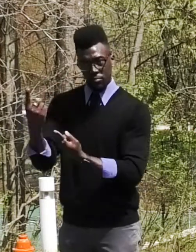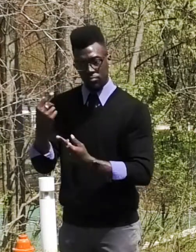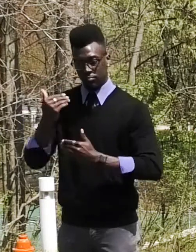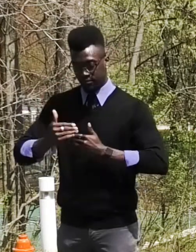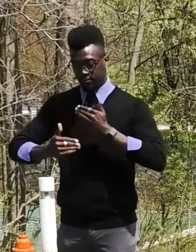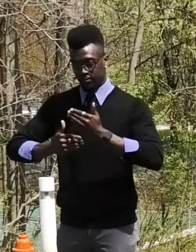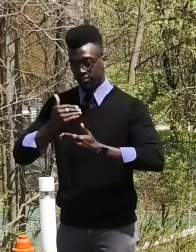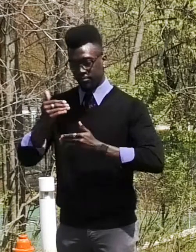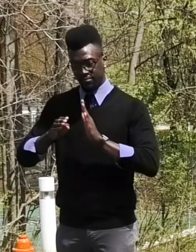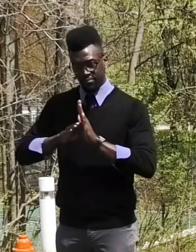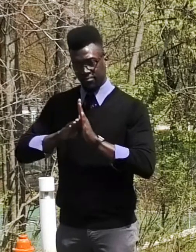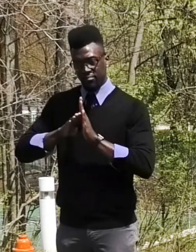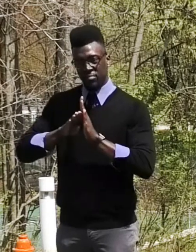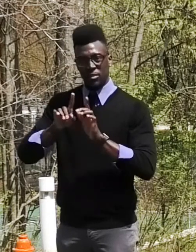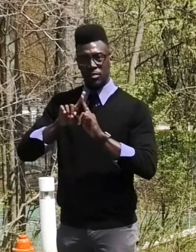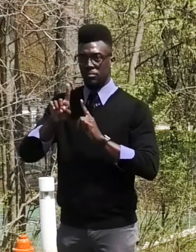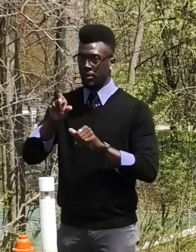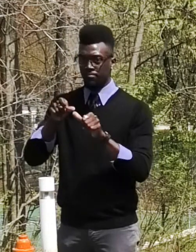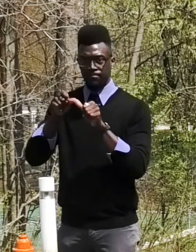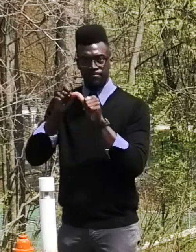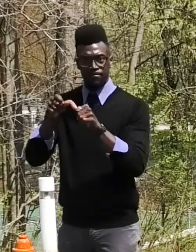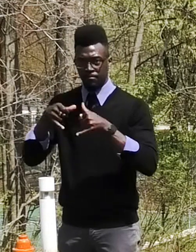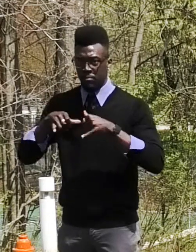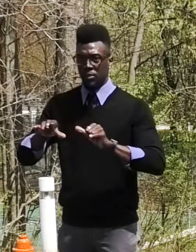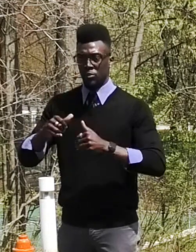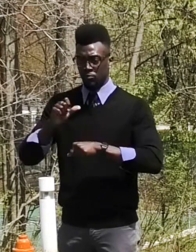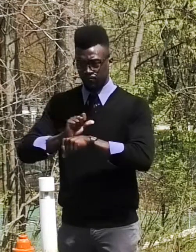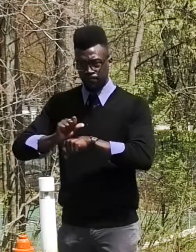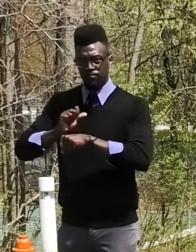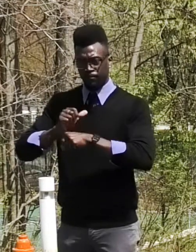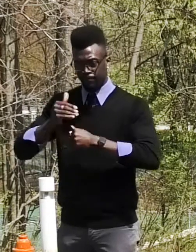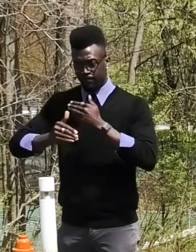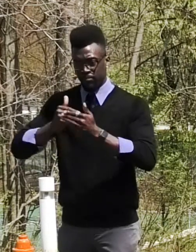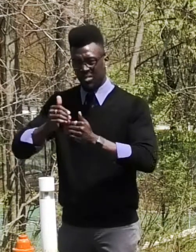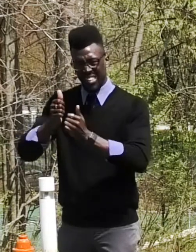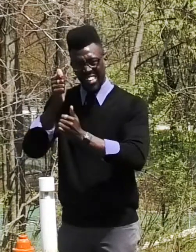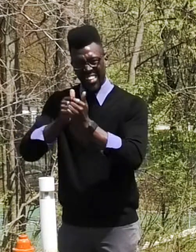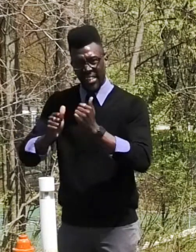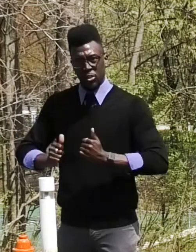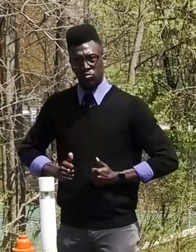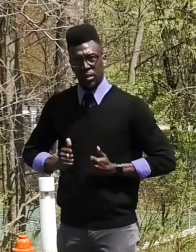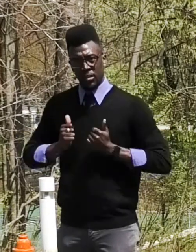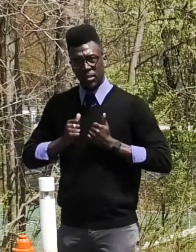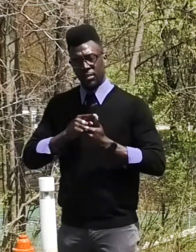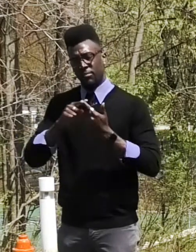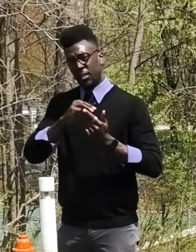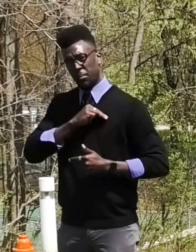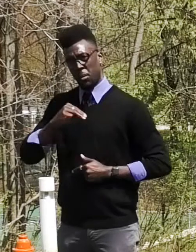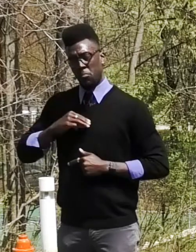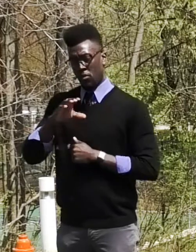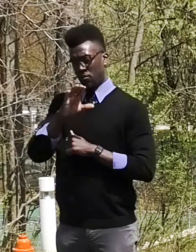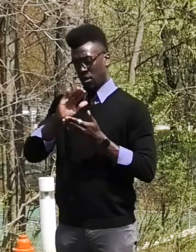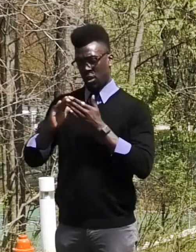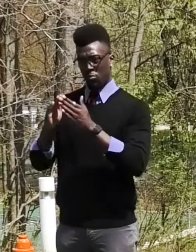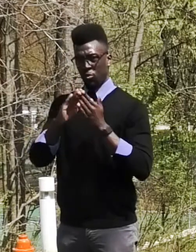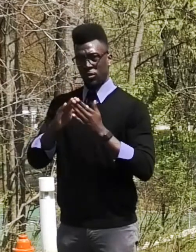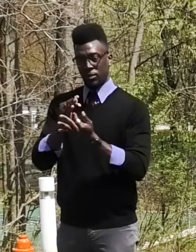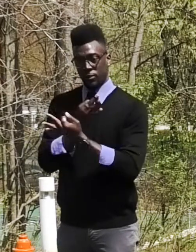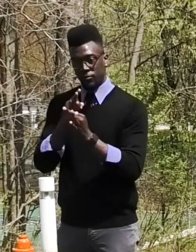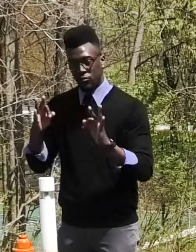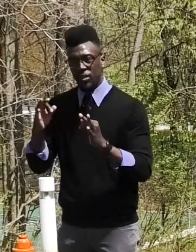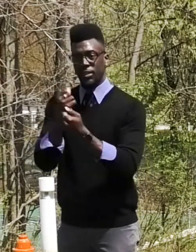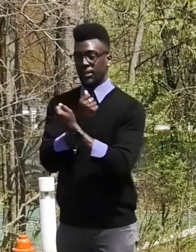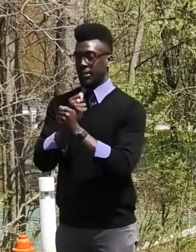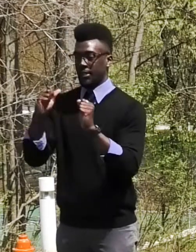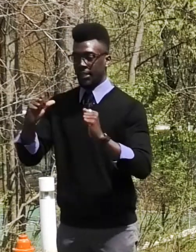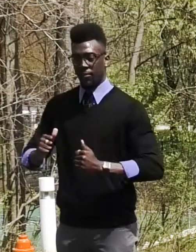still have some ways to go to ensure that every resident and member of our community is free and safe to live their